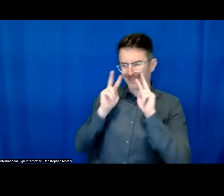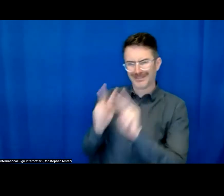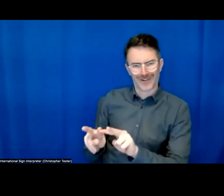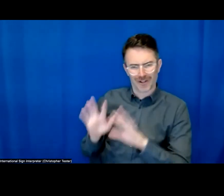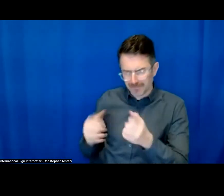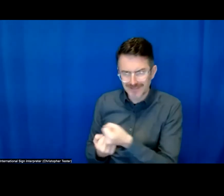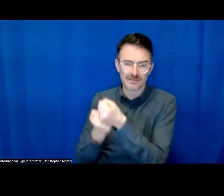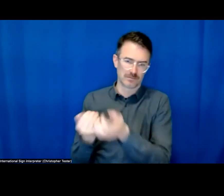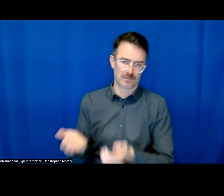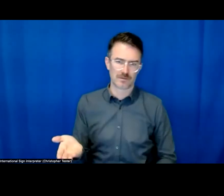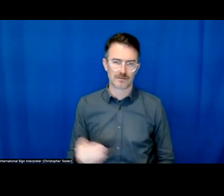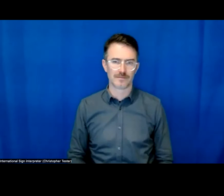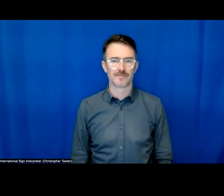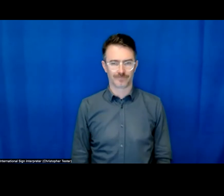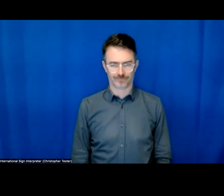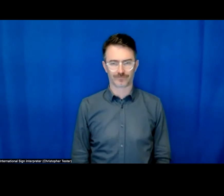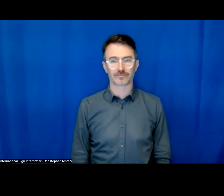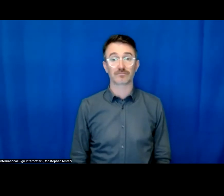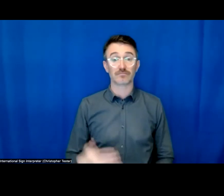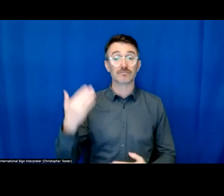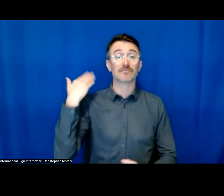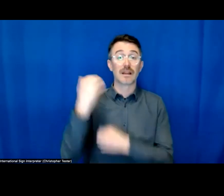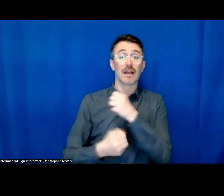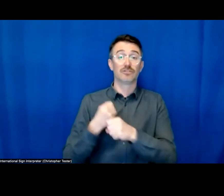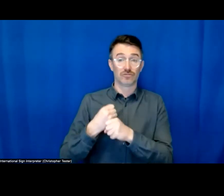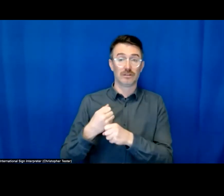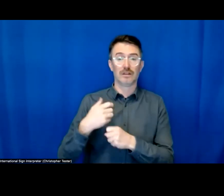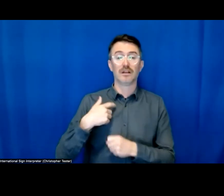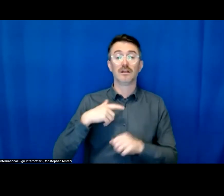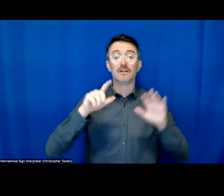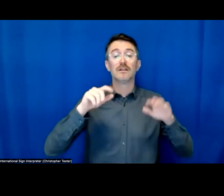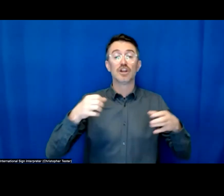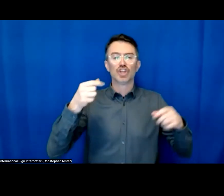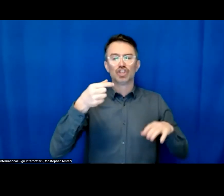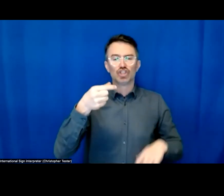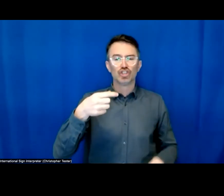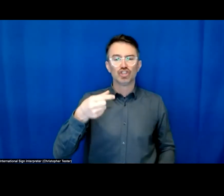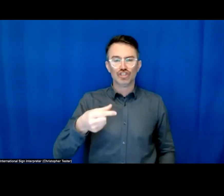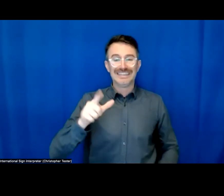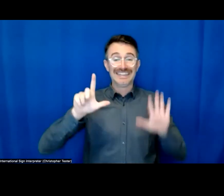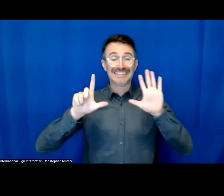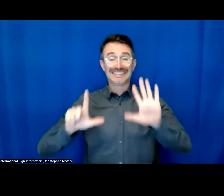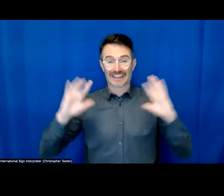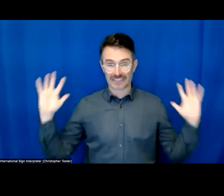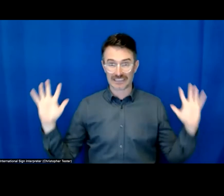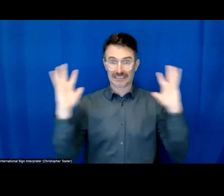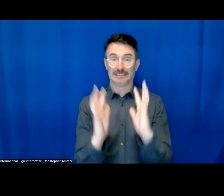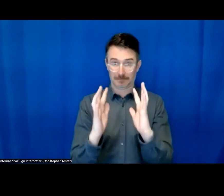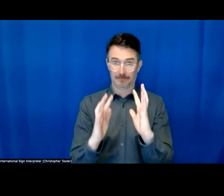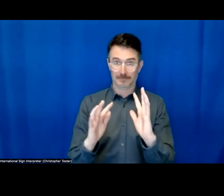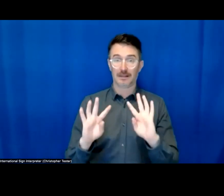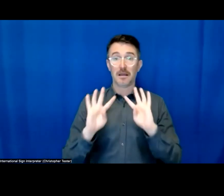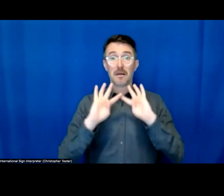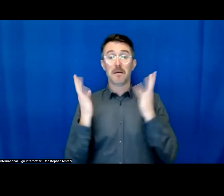announced a doubling of Canada's climate finance to $5.3 billion over 5 years.